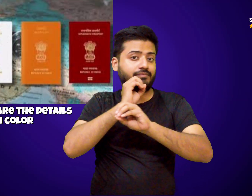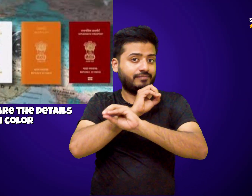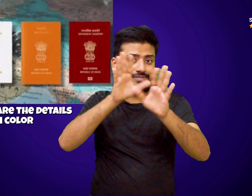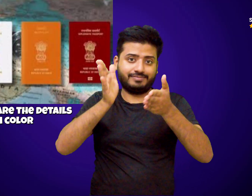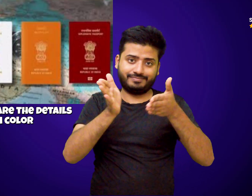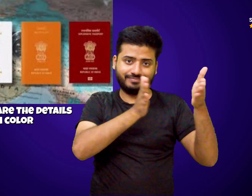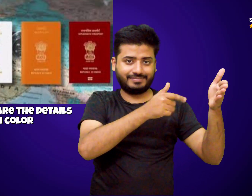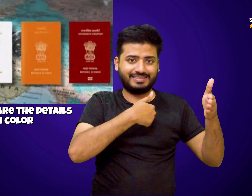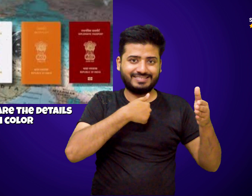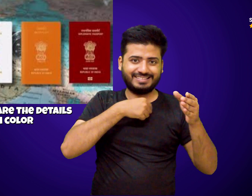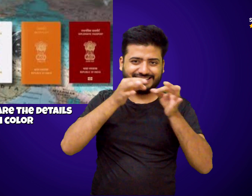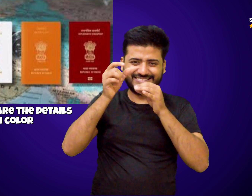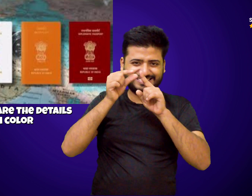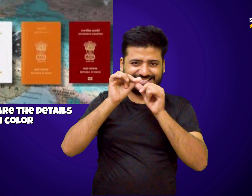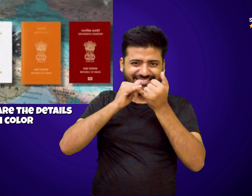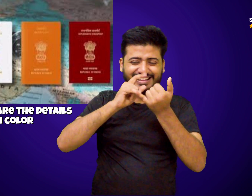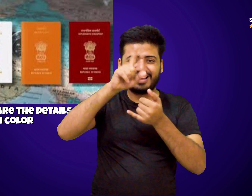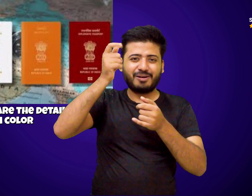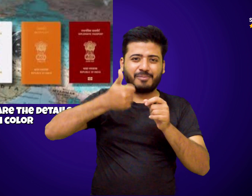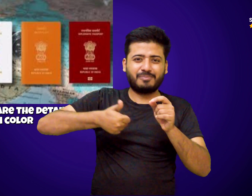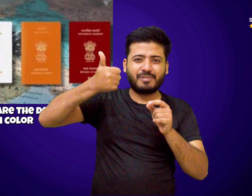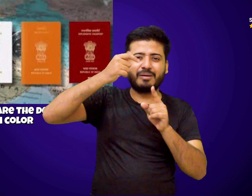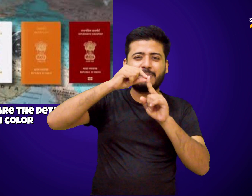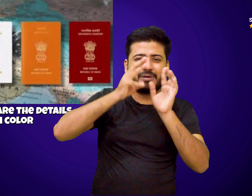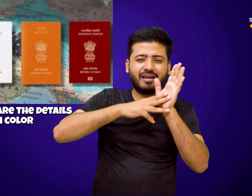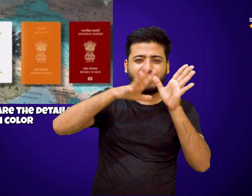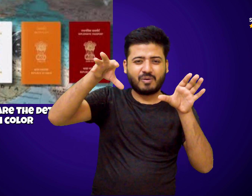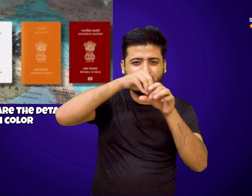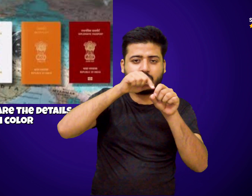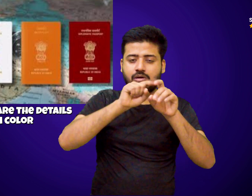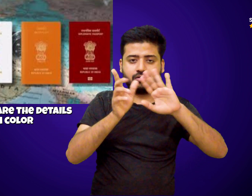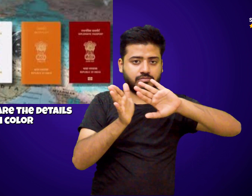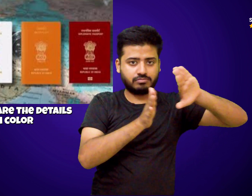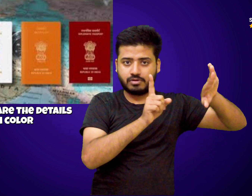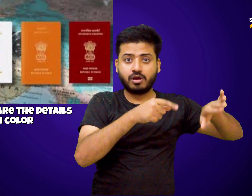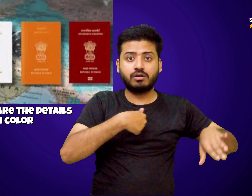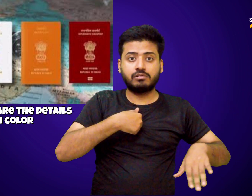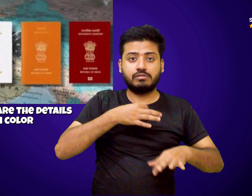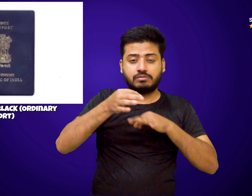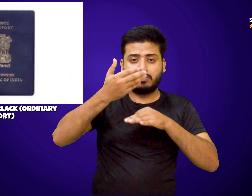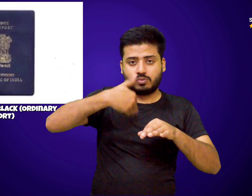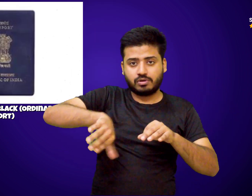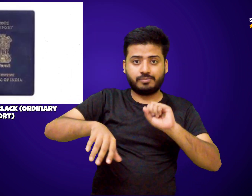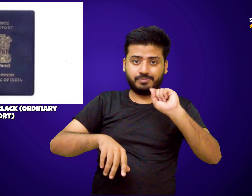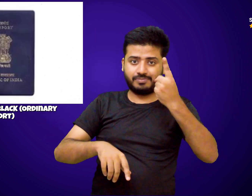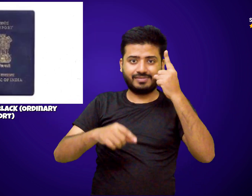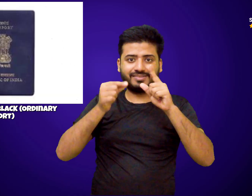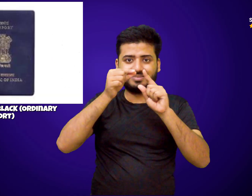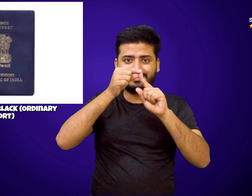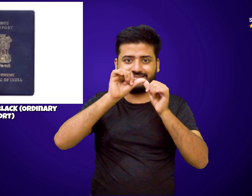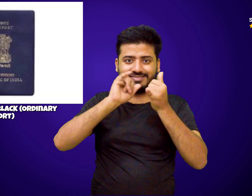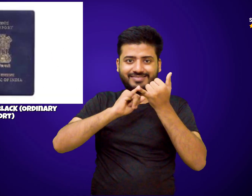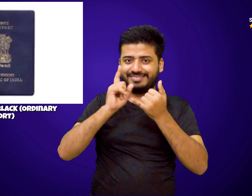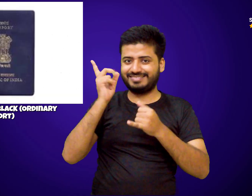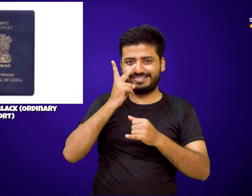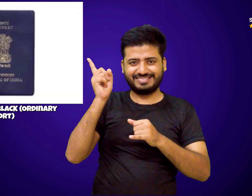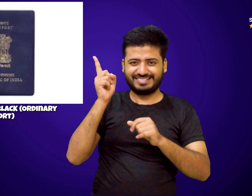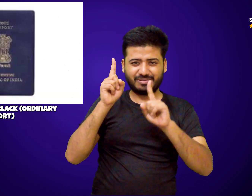Holder. Individuals working for the Indian government, such as Indian Administrative Service, IAS, and Indian Police